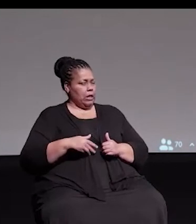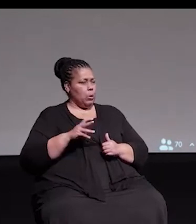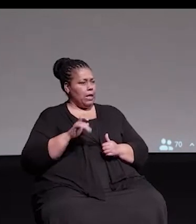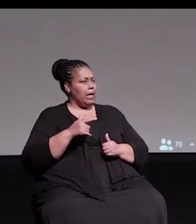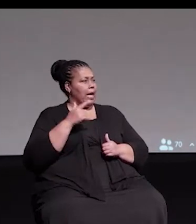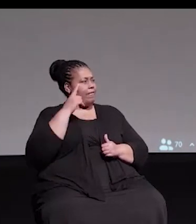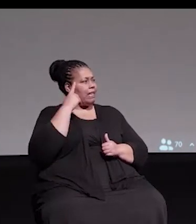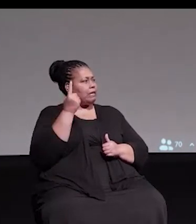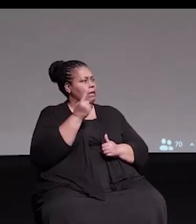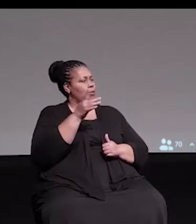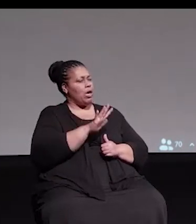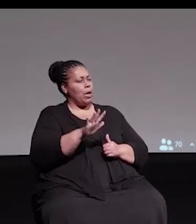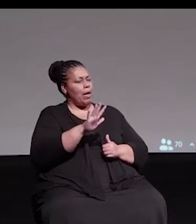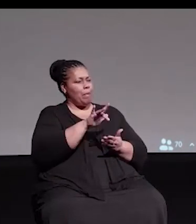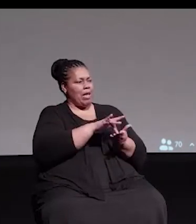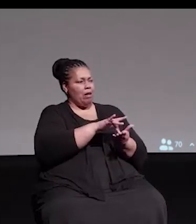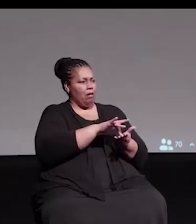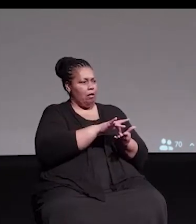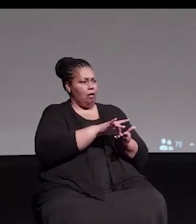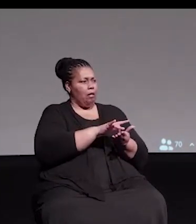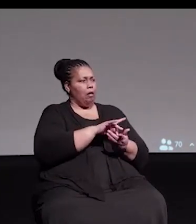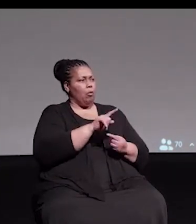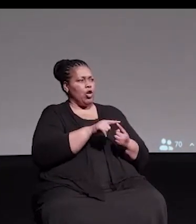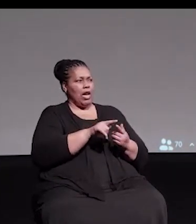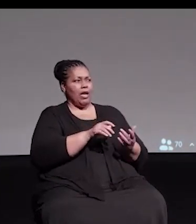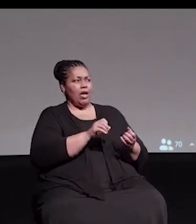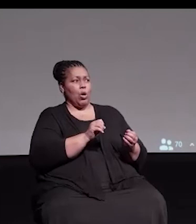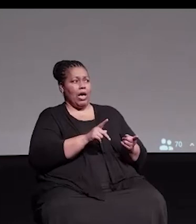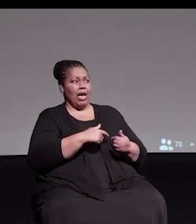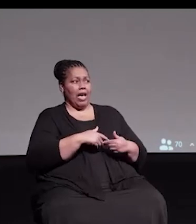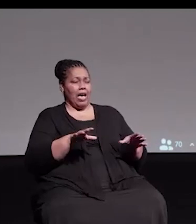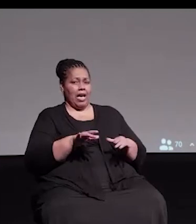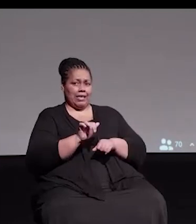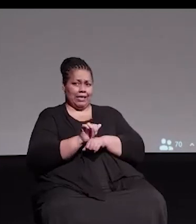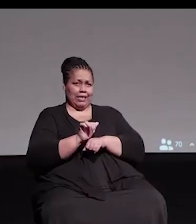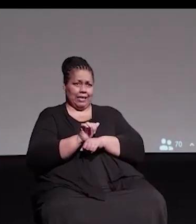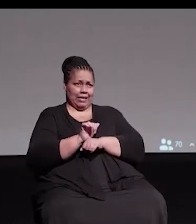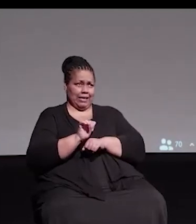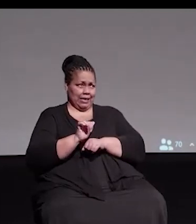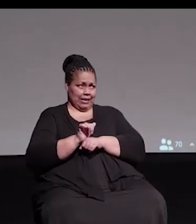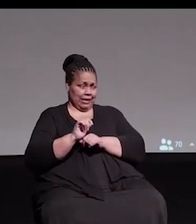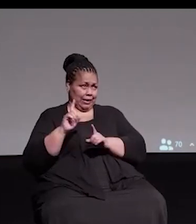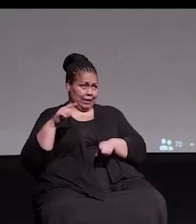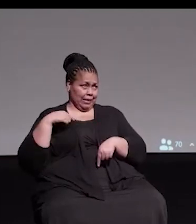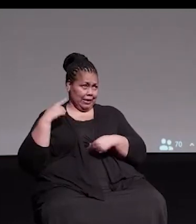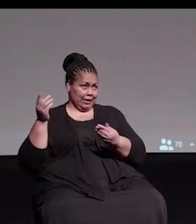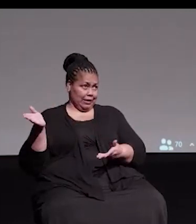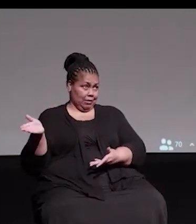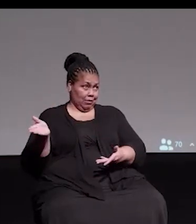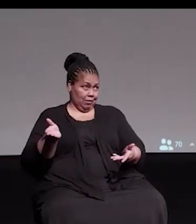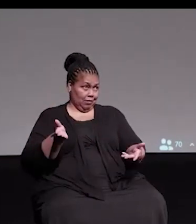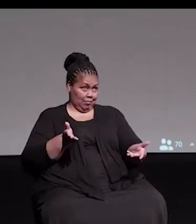in the middle, when you're like, okay, like I've looked at what we've done at this point